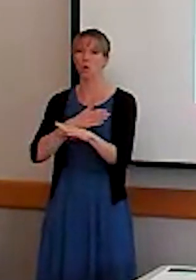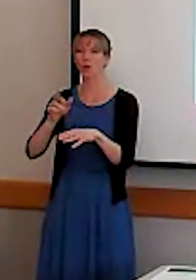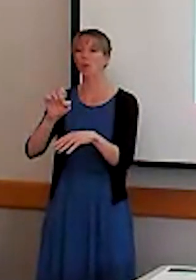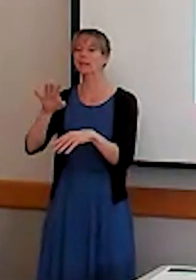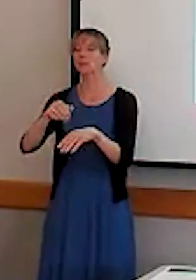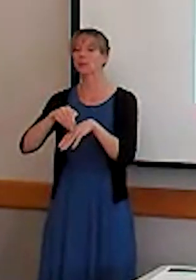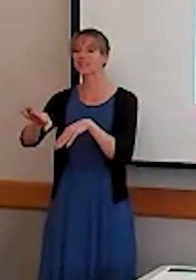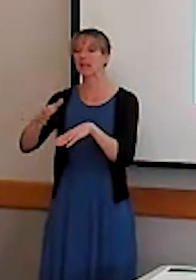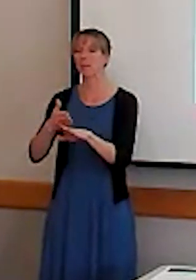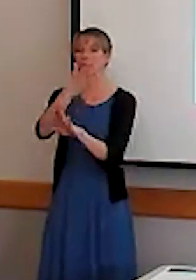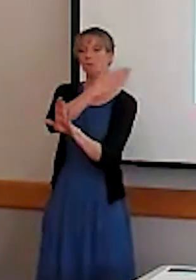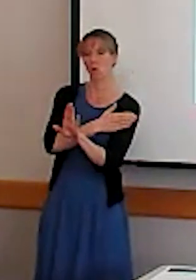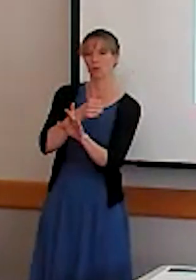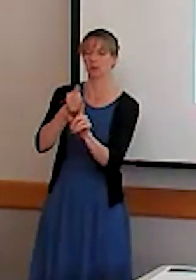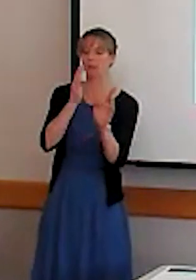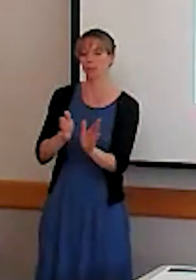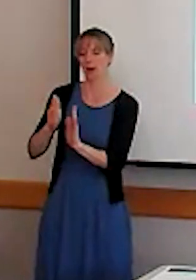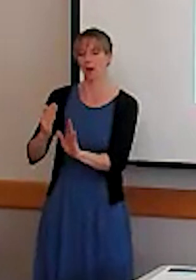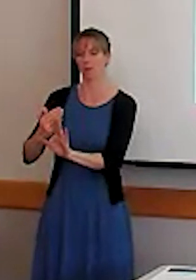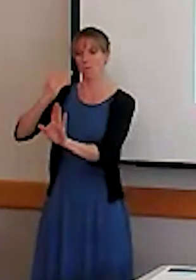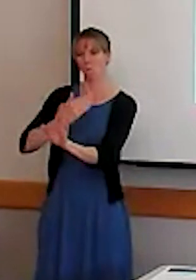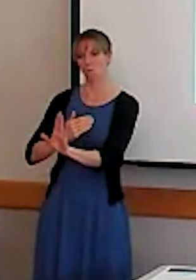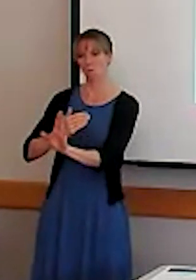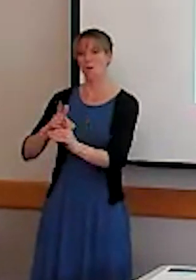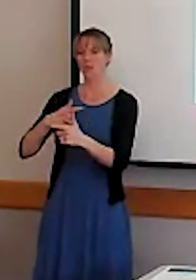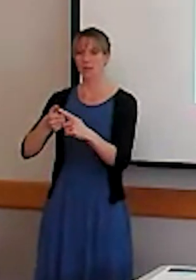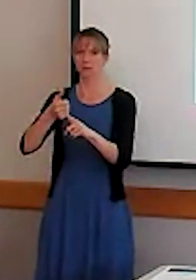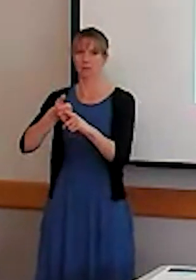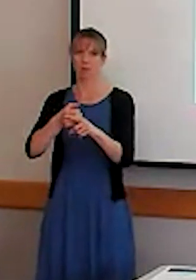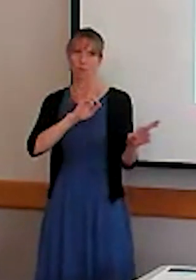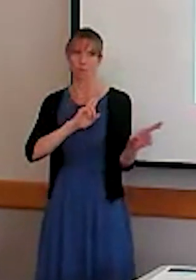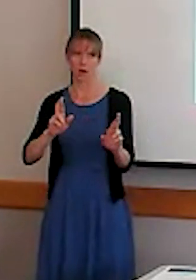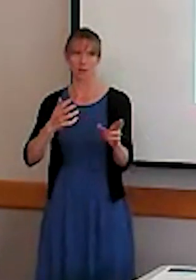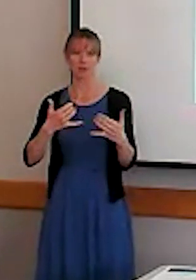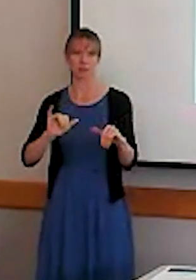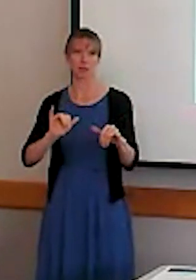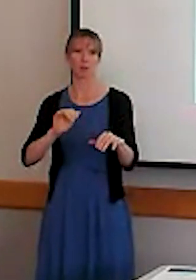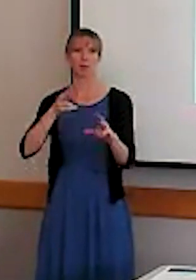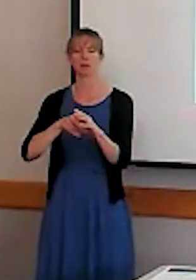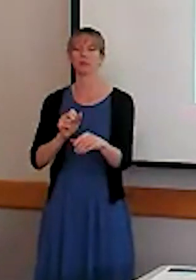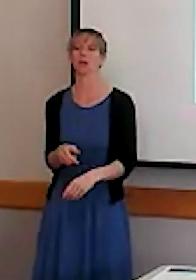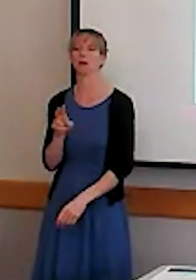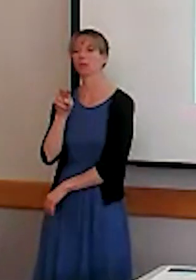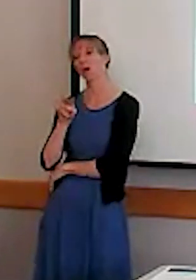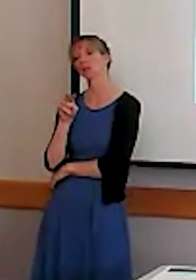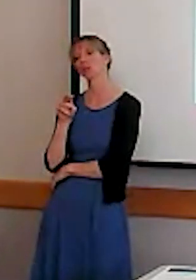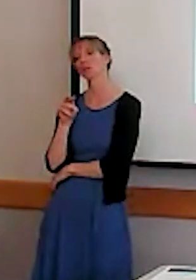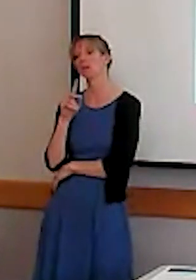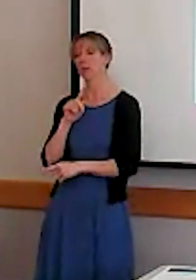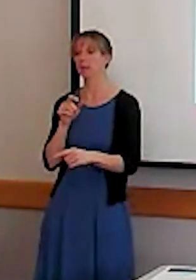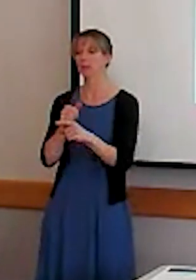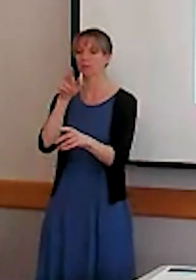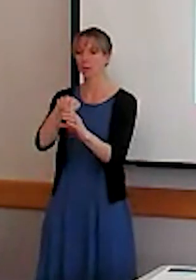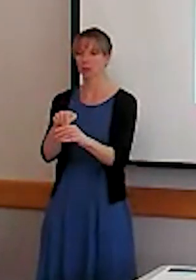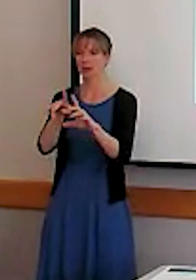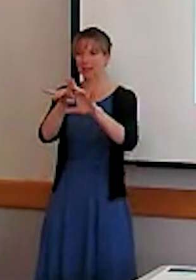of time so they could prepare for it. And then that way they would still be participating rather than just sitting there and watching. So that was one